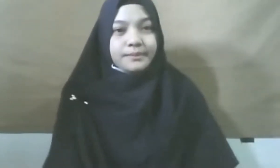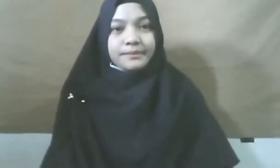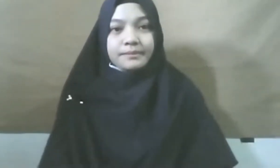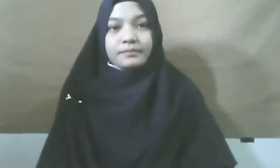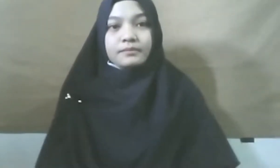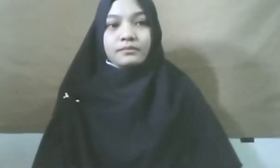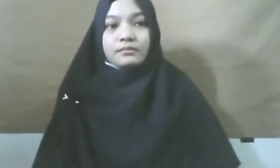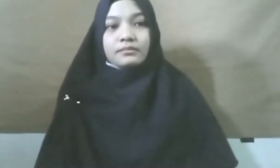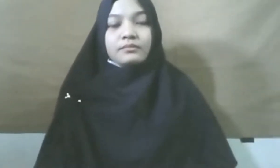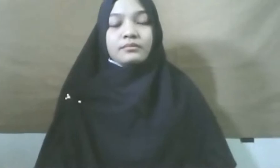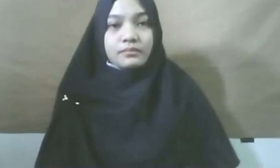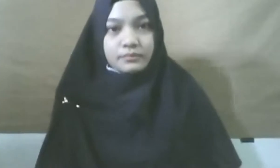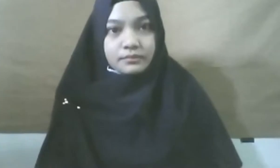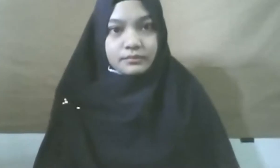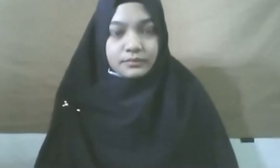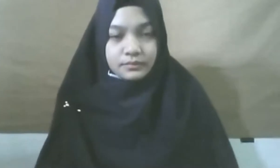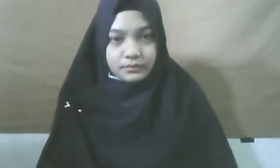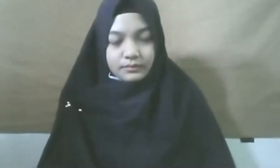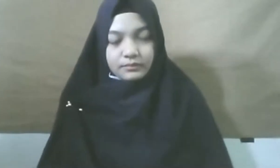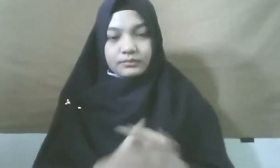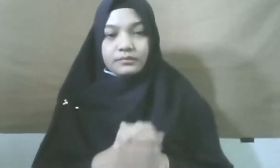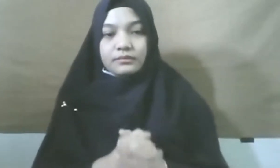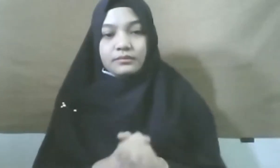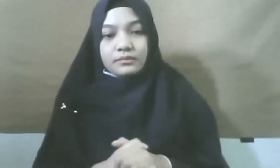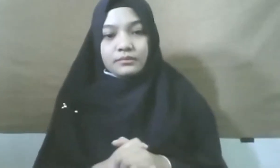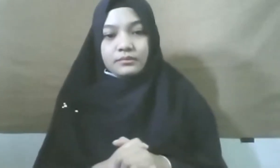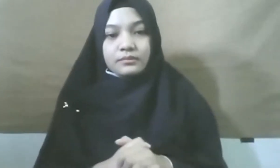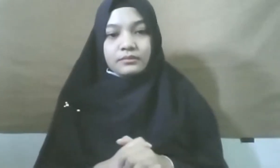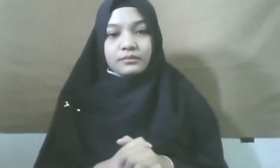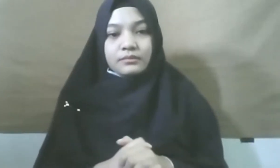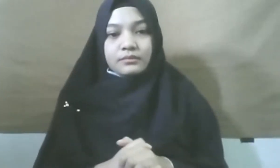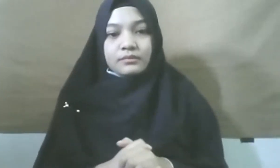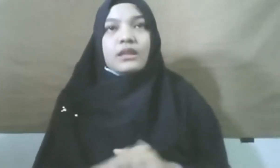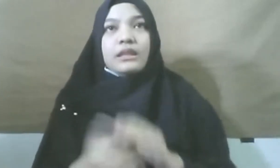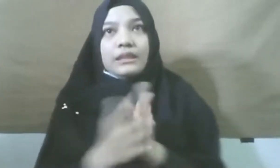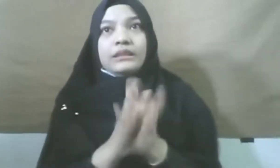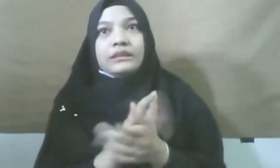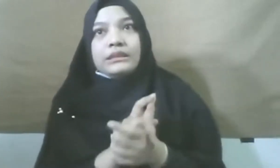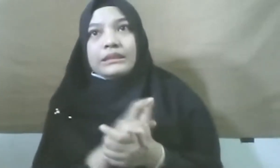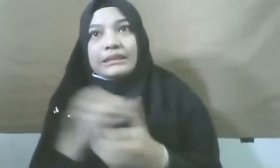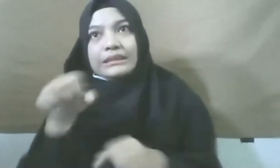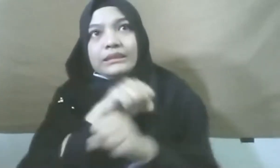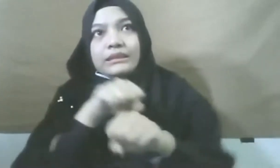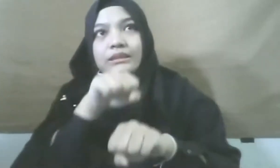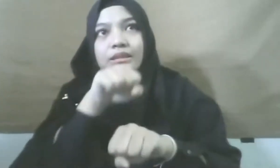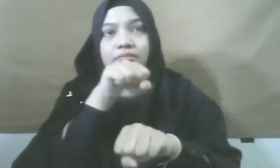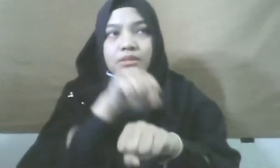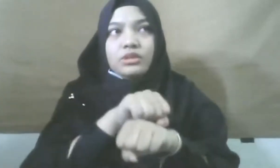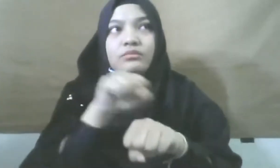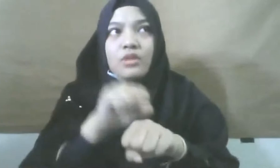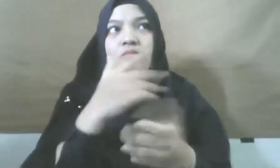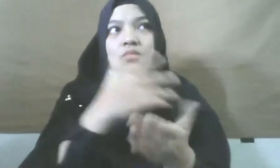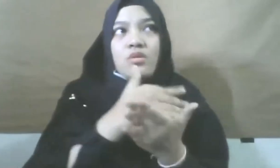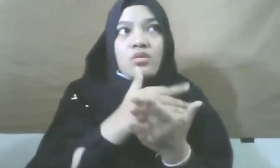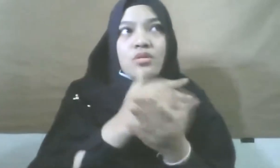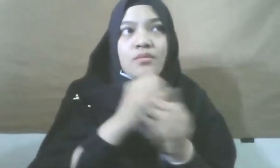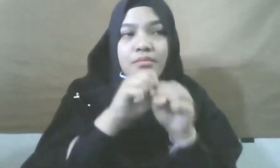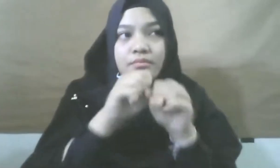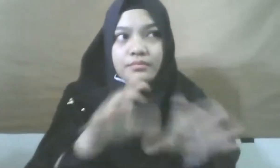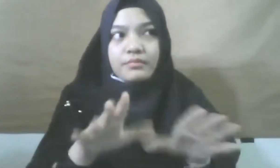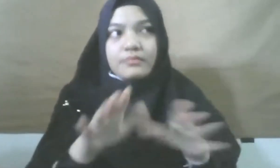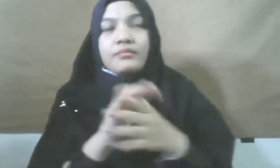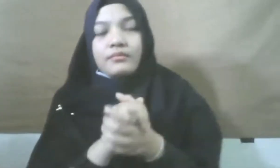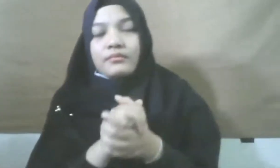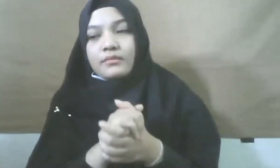So so in Singapore, just sharing about how information has been transmitted to our very small